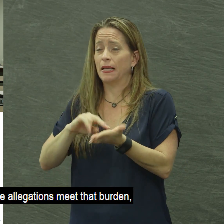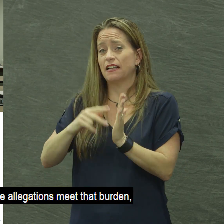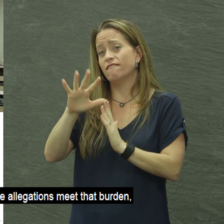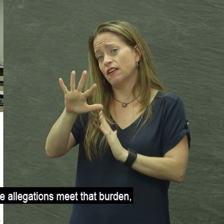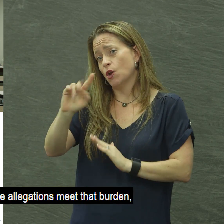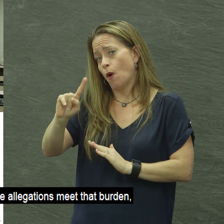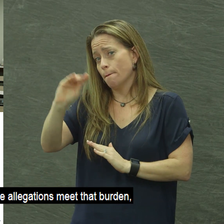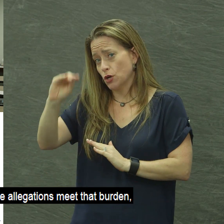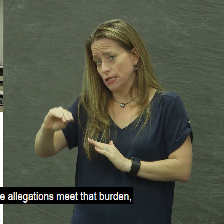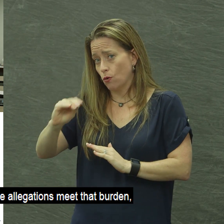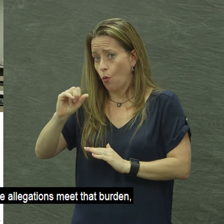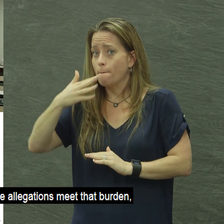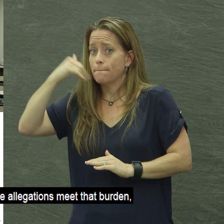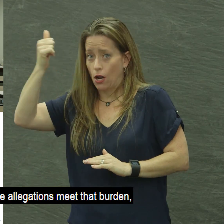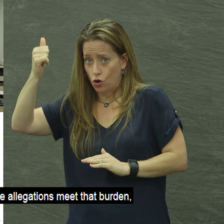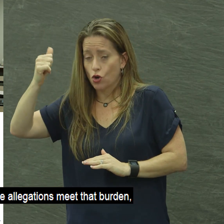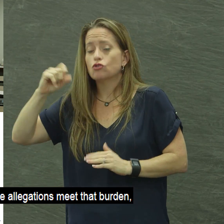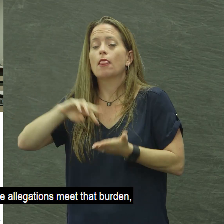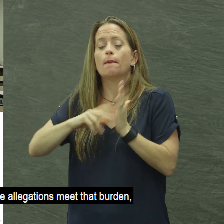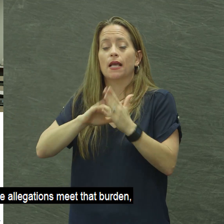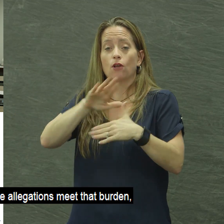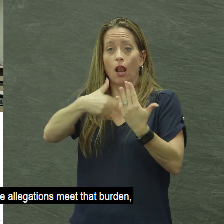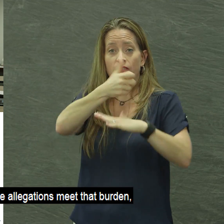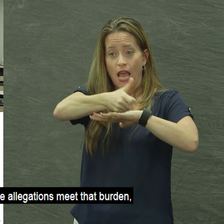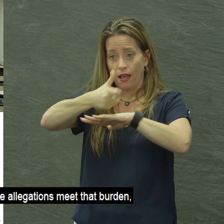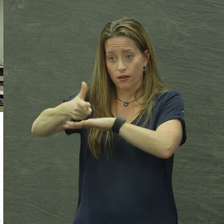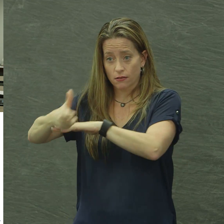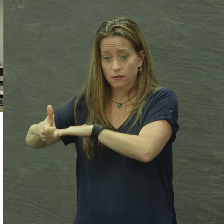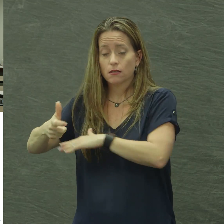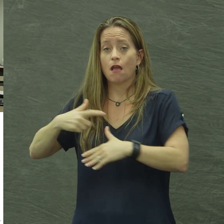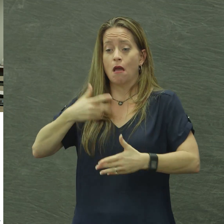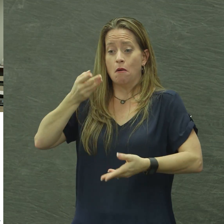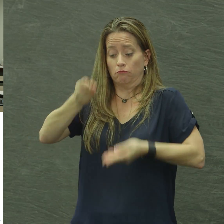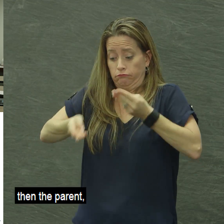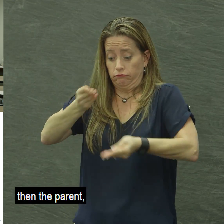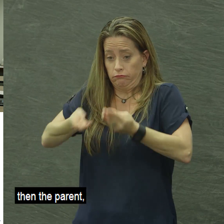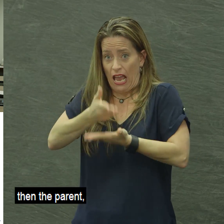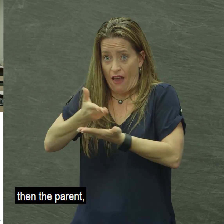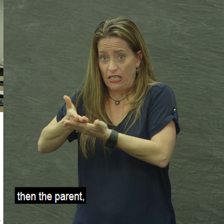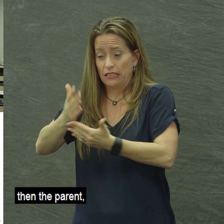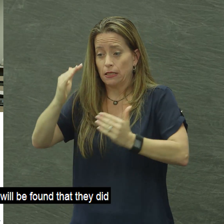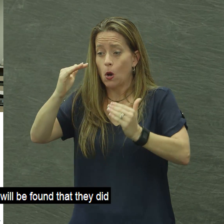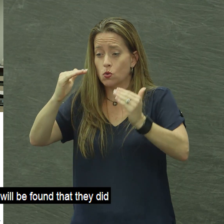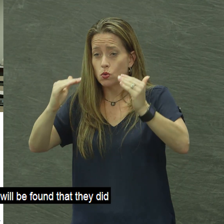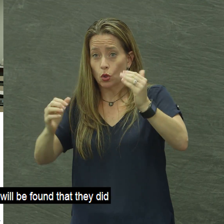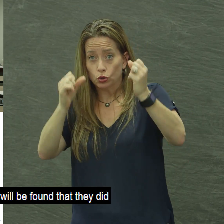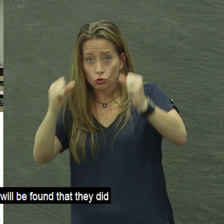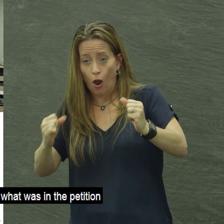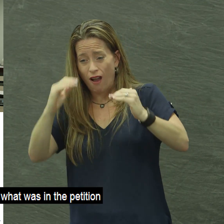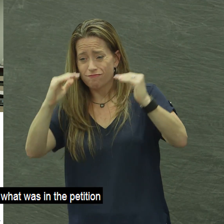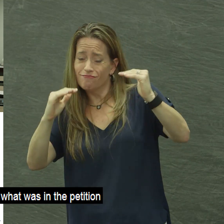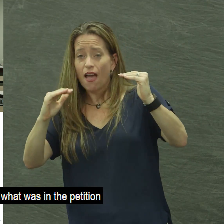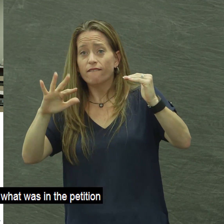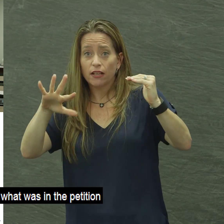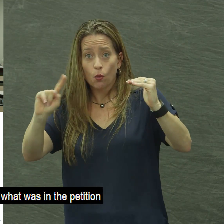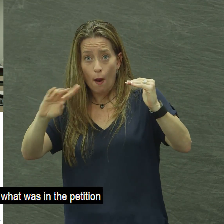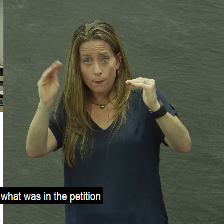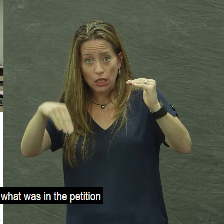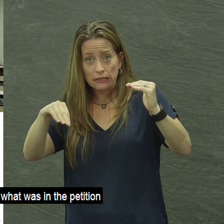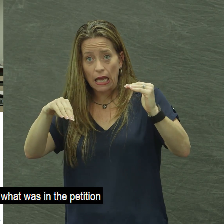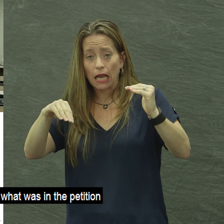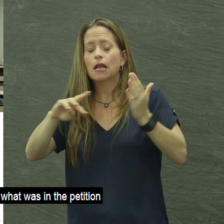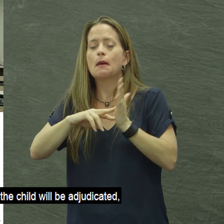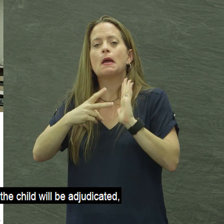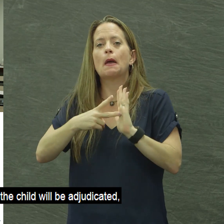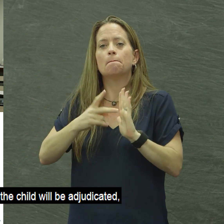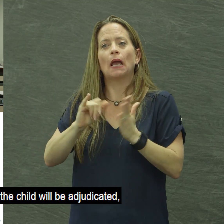greater. So if the allegations meet that burden, then the parent, it will be found that they did what was in the